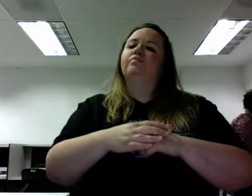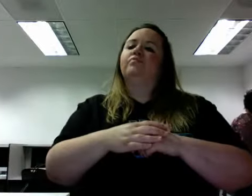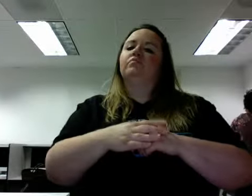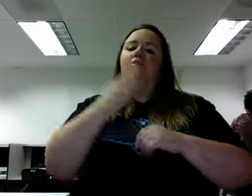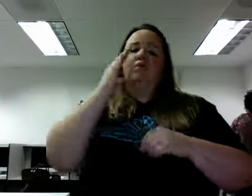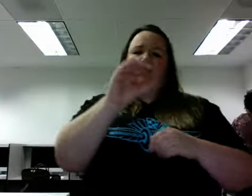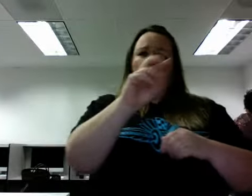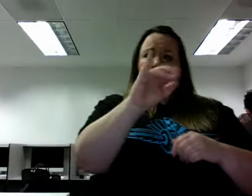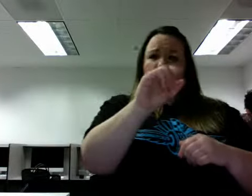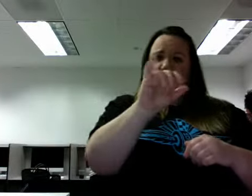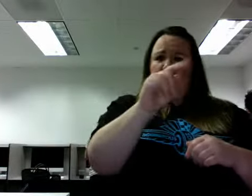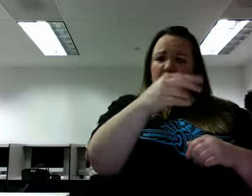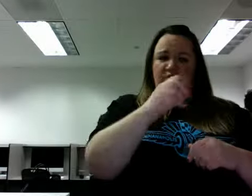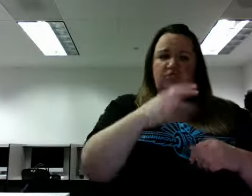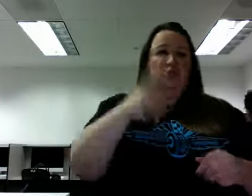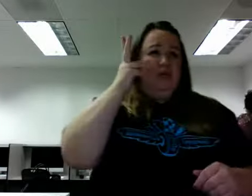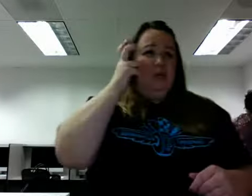Okay, here we said, say it again.